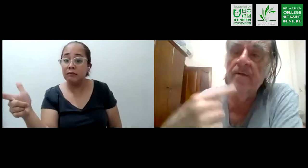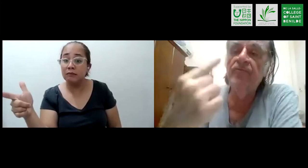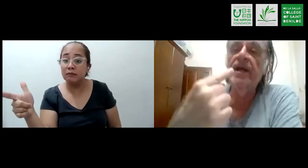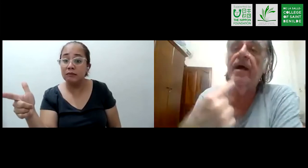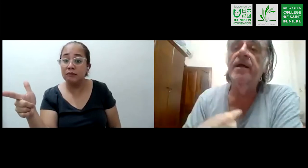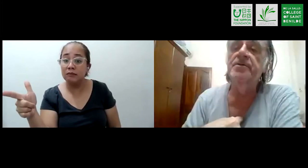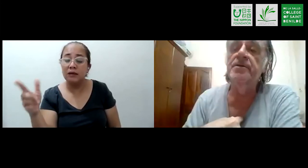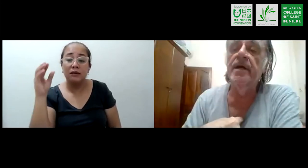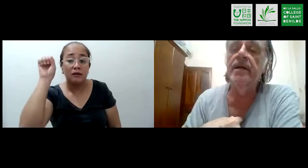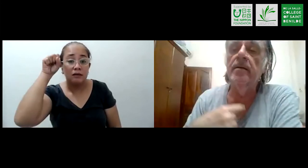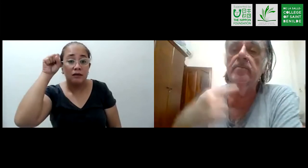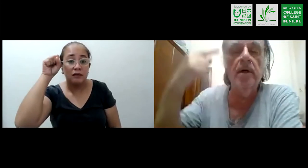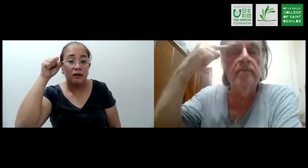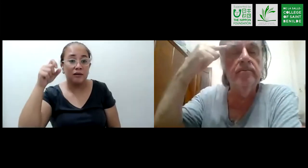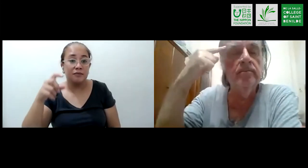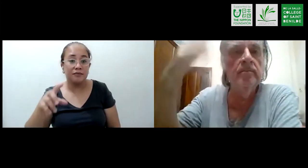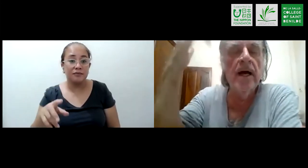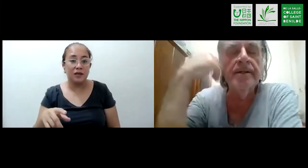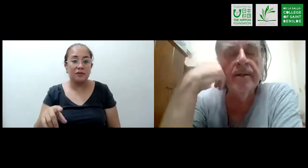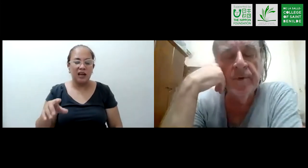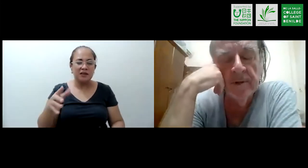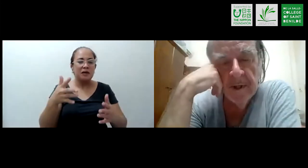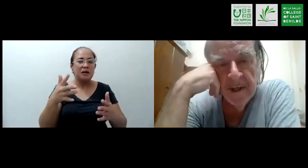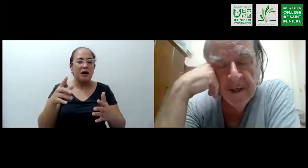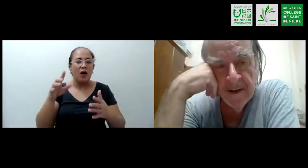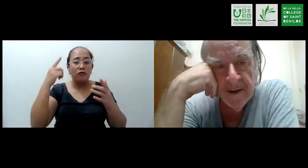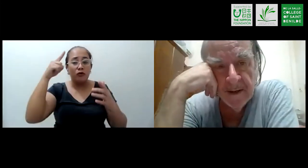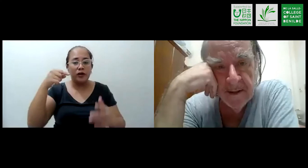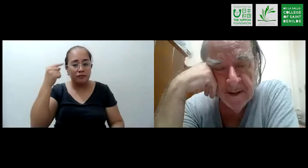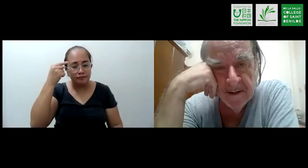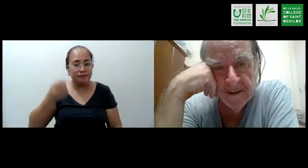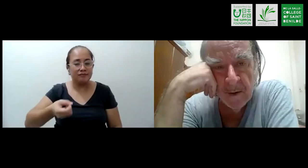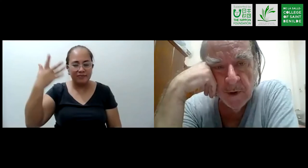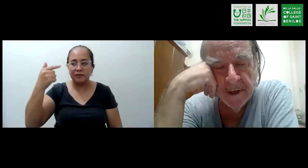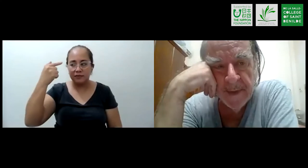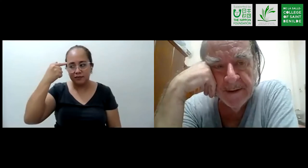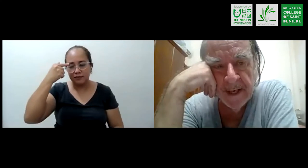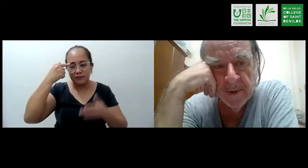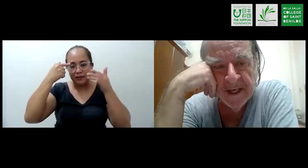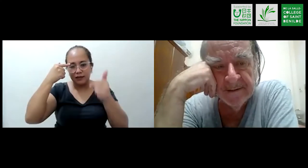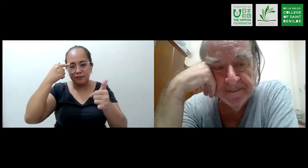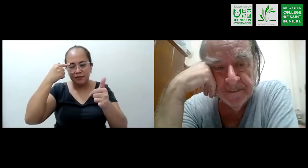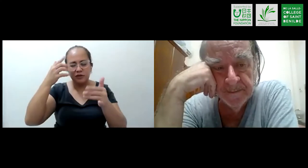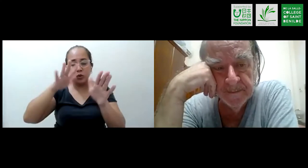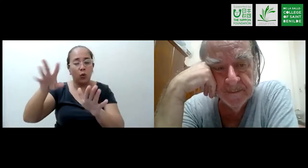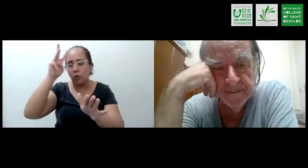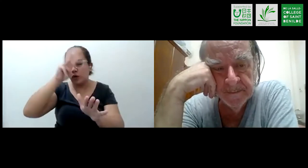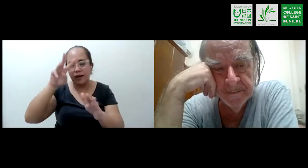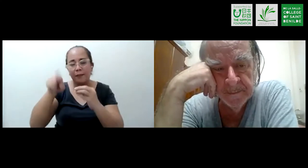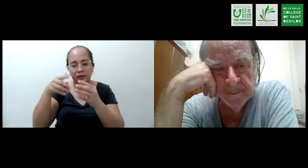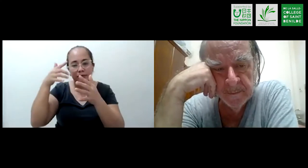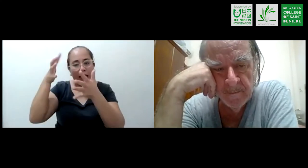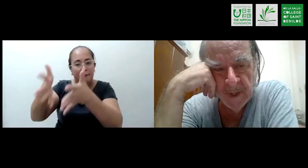just, for now, let's just take out hot tempered and not worry about that one yet.